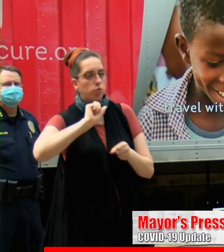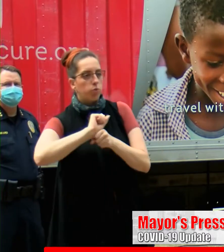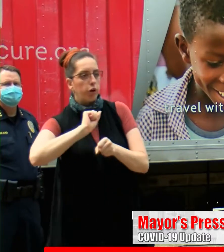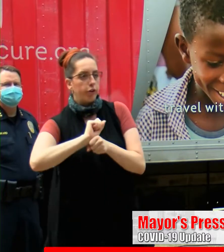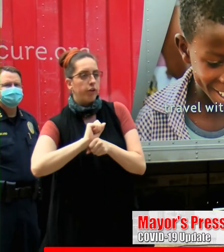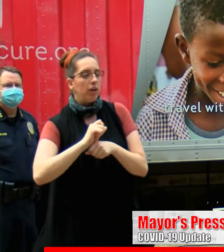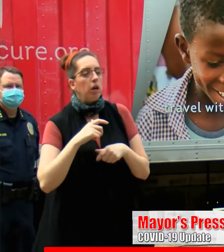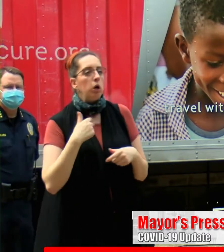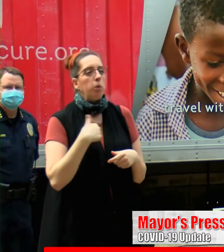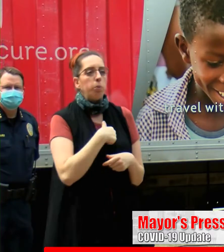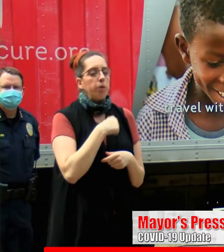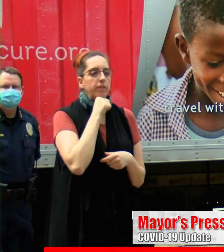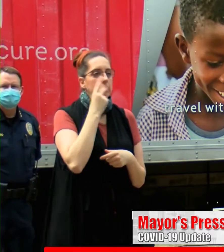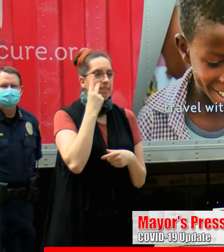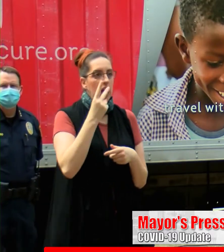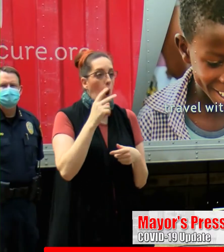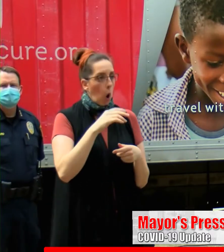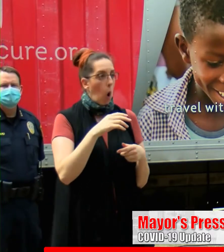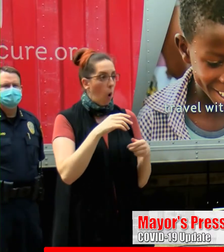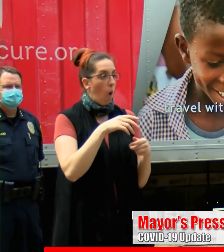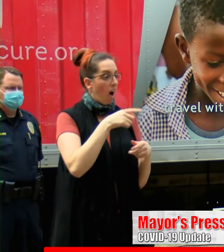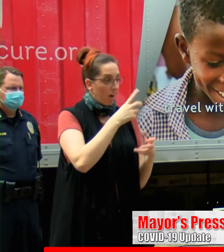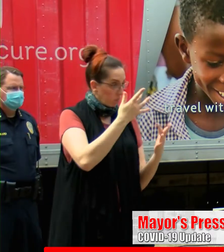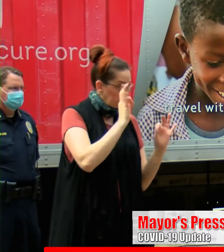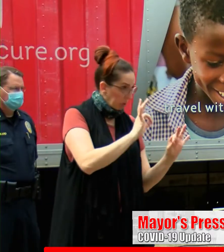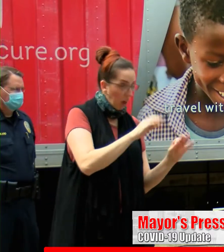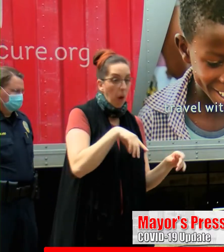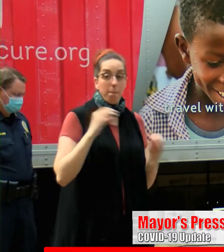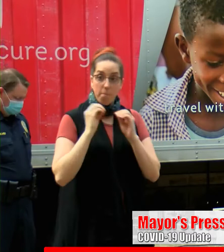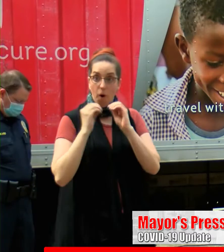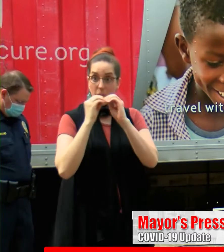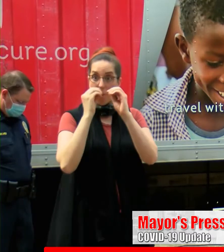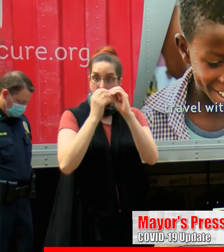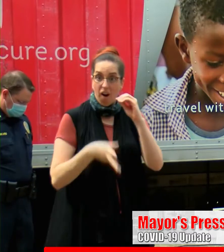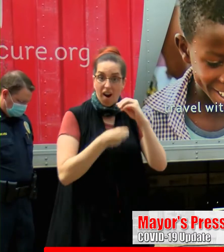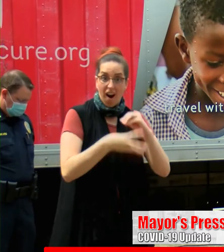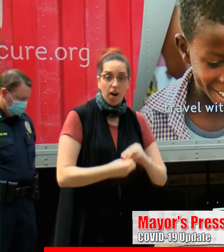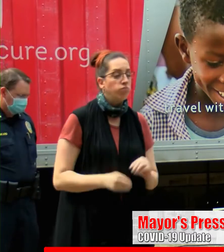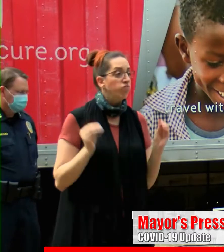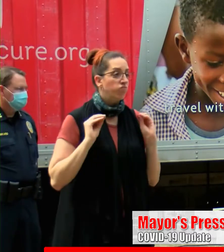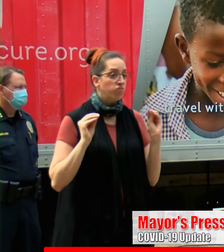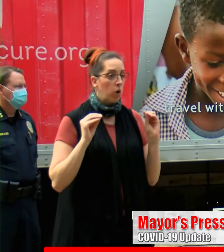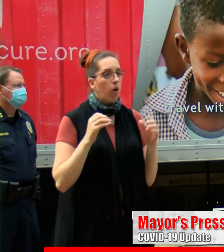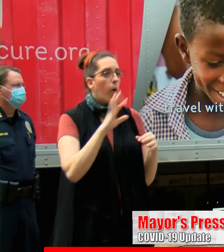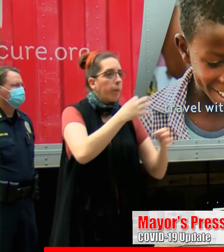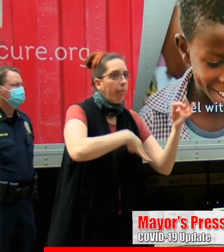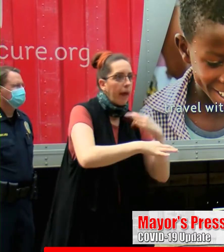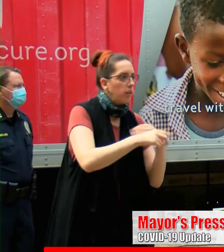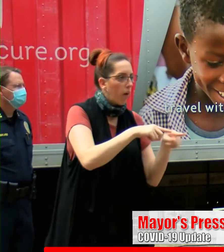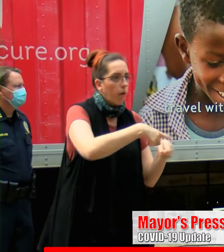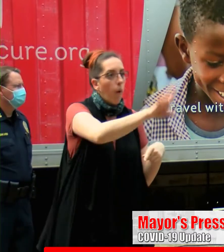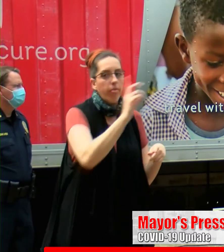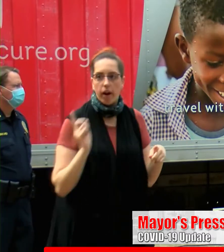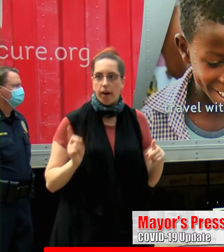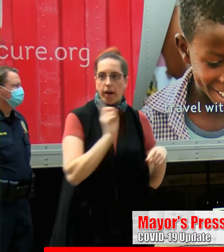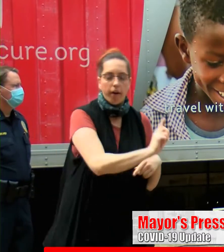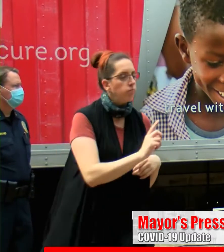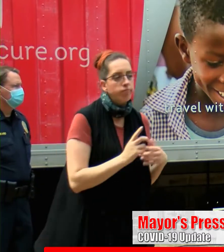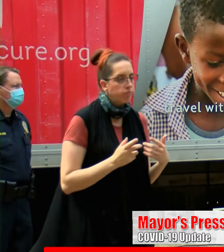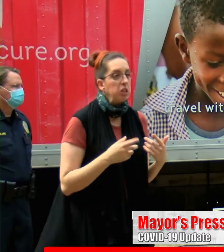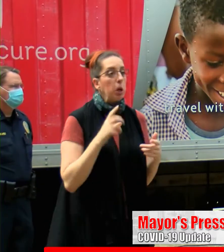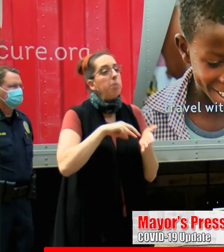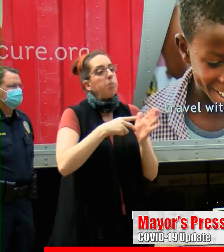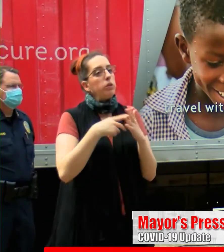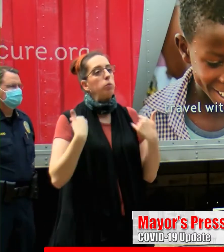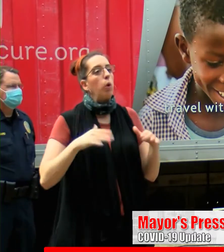seen the number being replaced by new ones having to be quarantined. That's as a result of the incredible work that these guys are doing, these guys and gals are